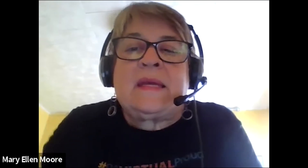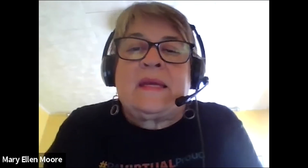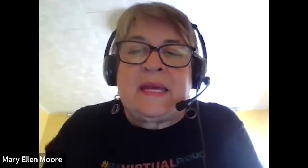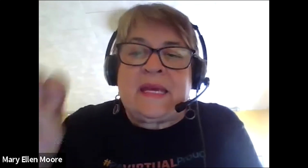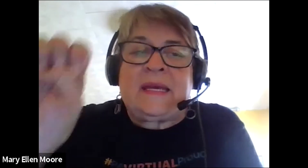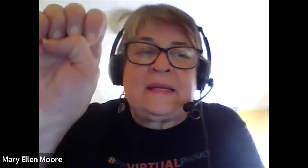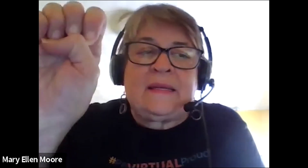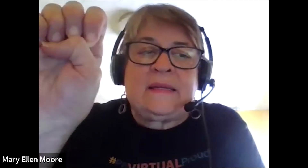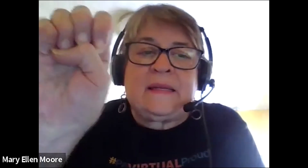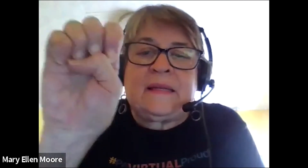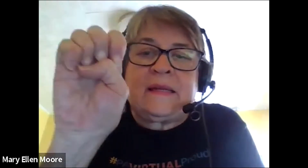E.